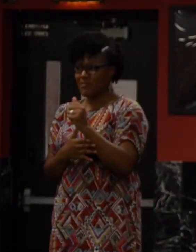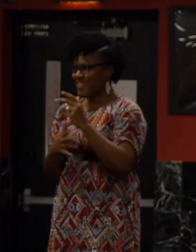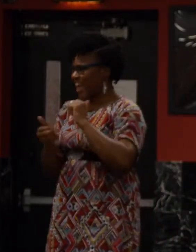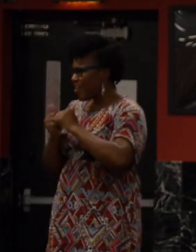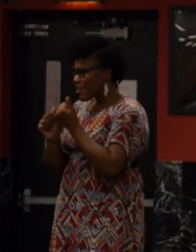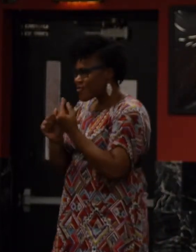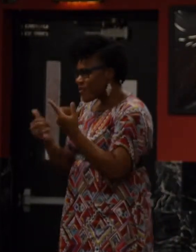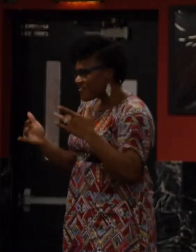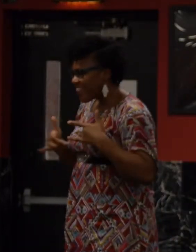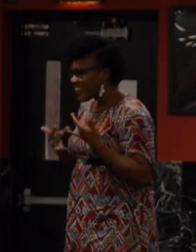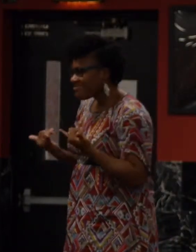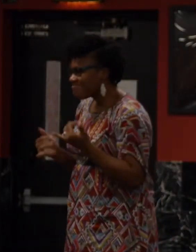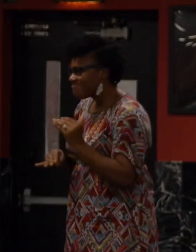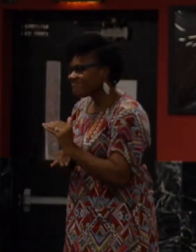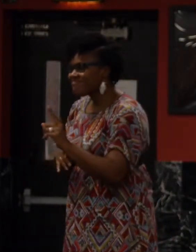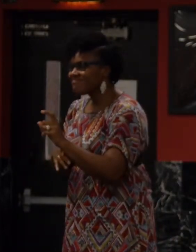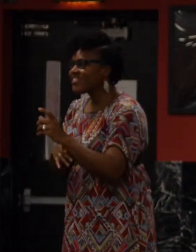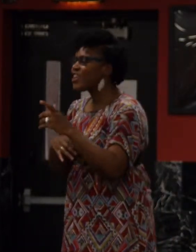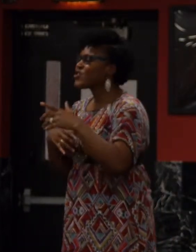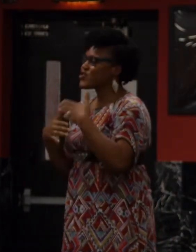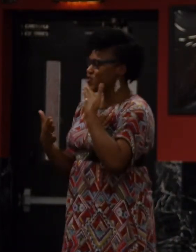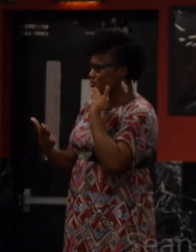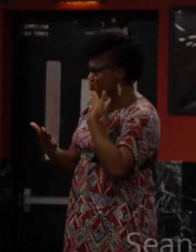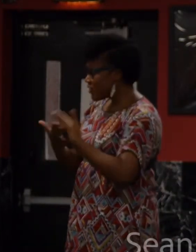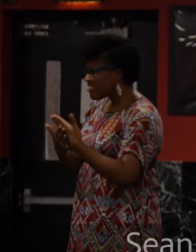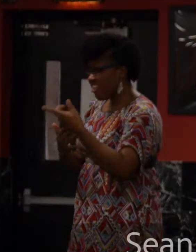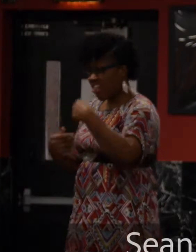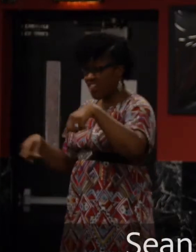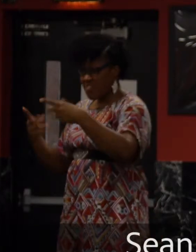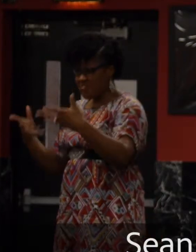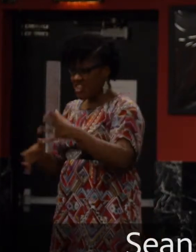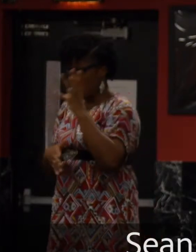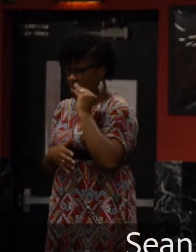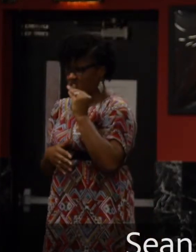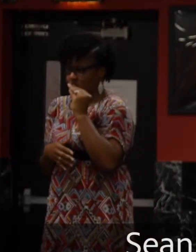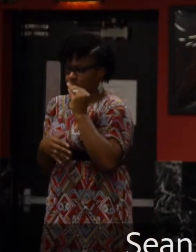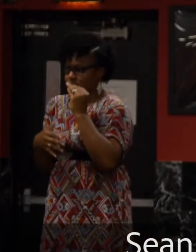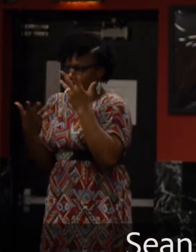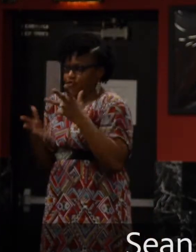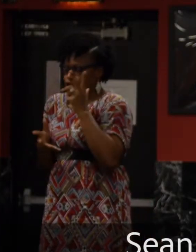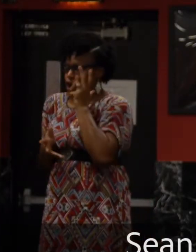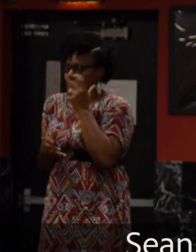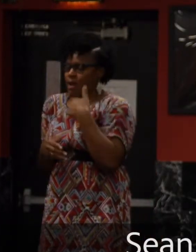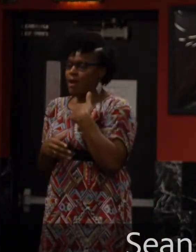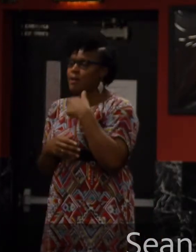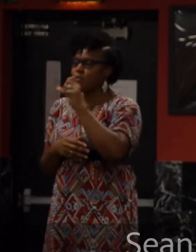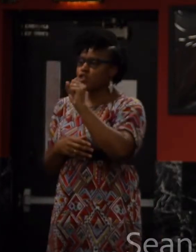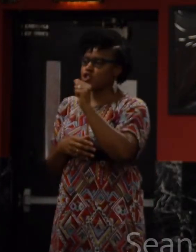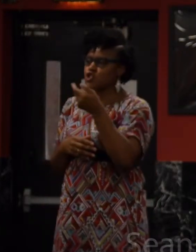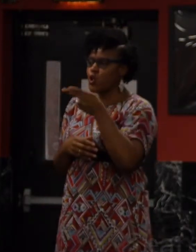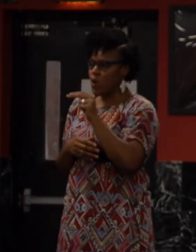How's everybody feeling this evening? Very good, very good. As you have heard, I'm Sean Blackmon, one of the organizers of Stop Police Terror